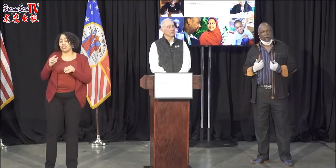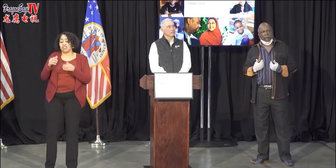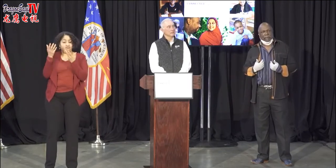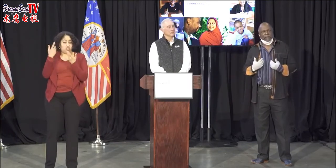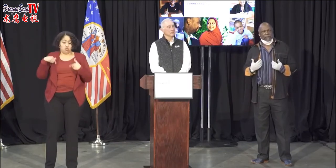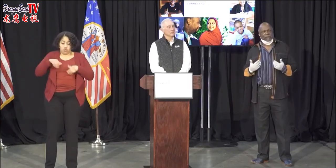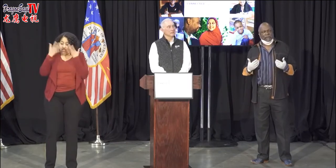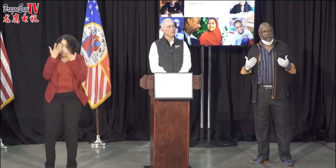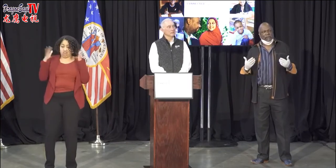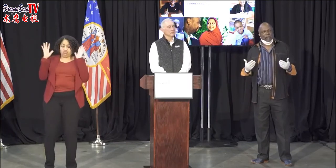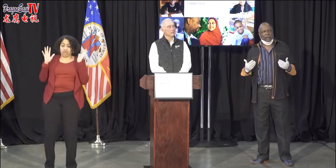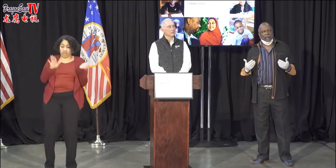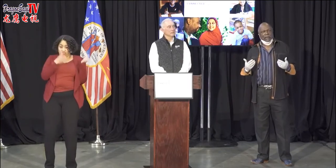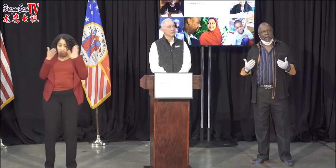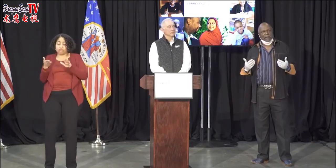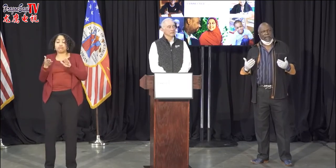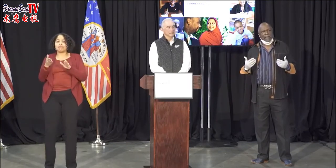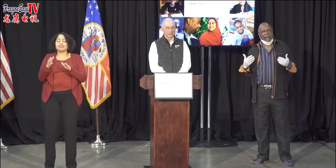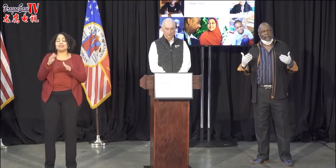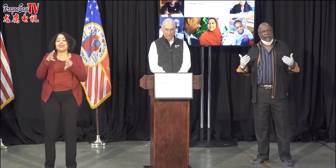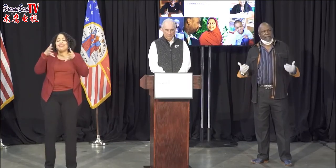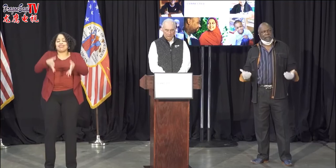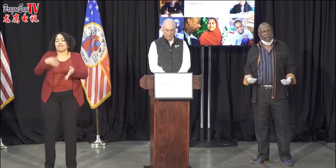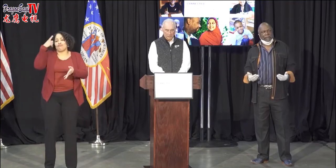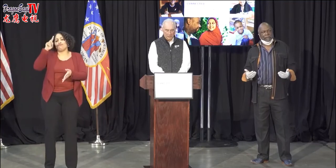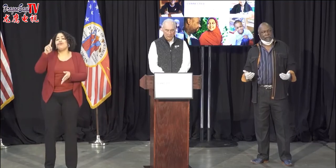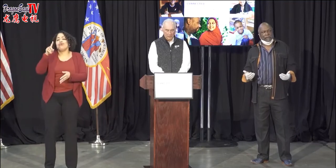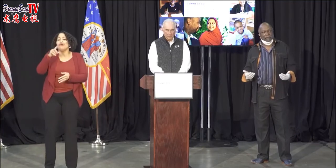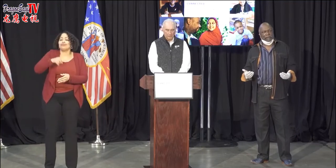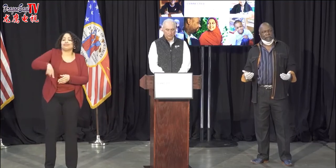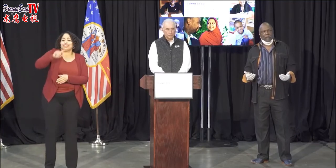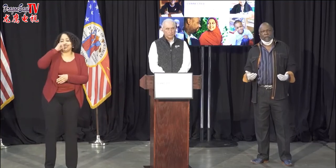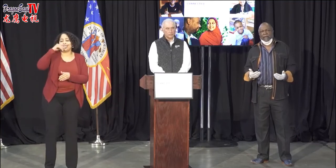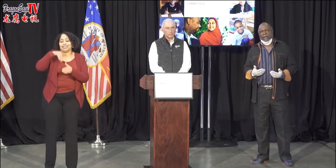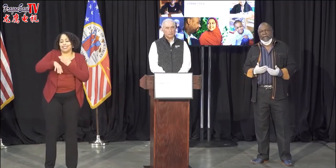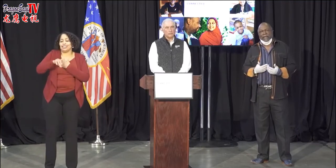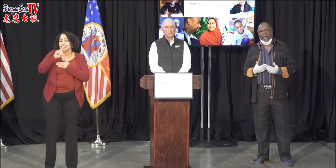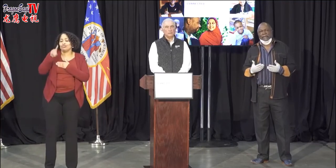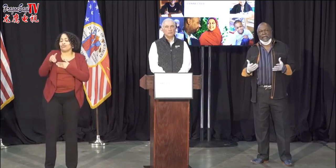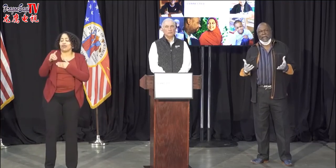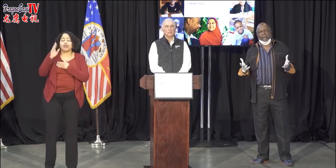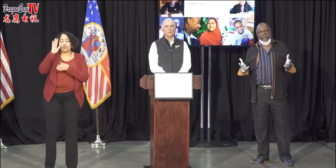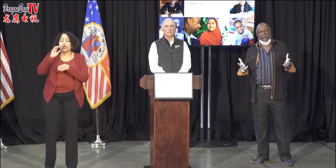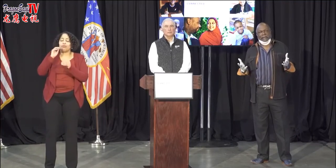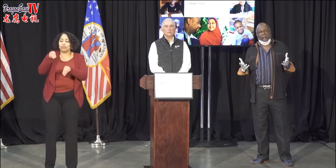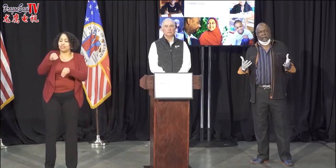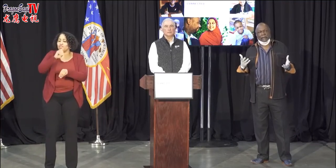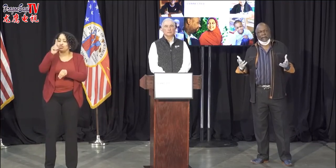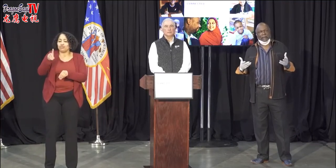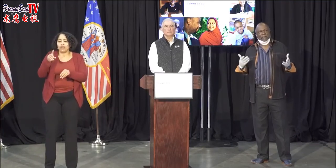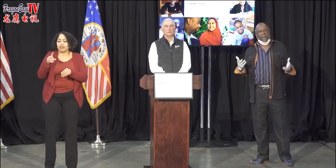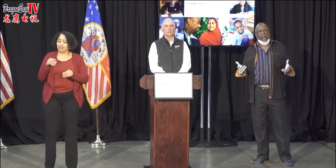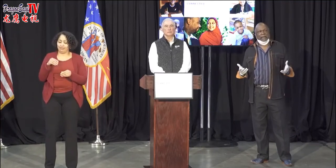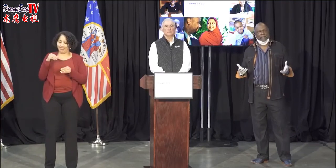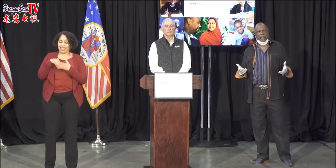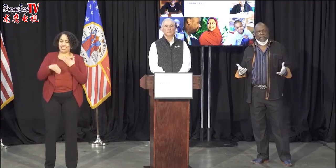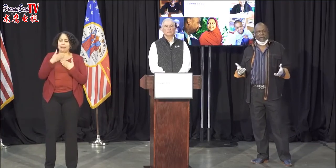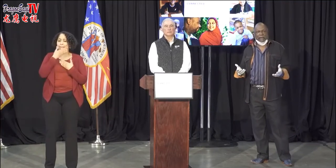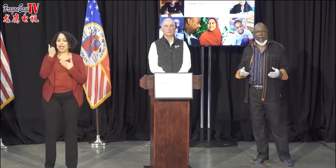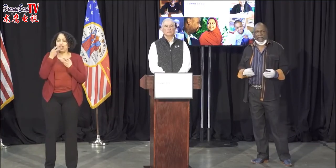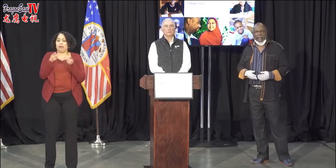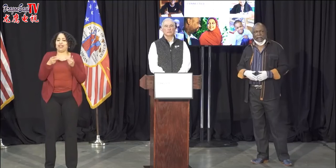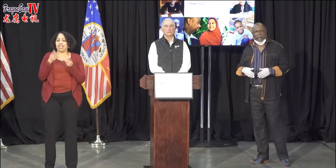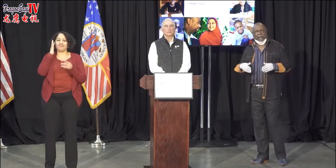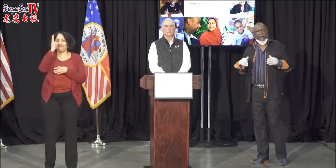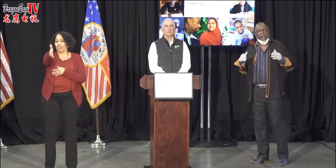after we're gone. It positions Detroit like it has never been positioned before. And it's not a competitive